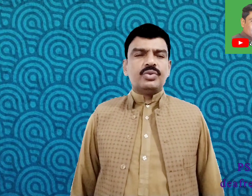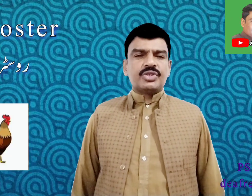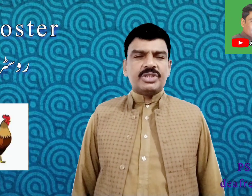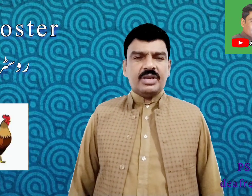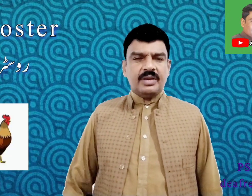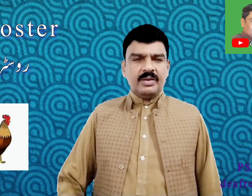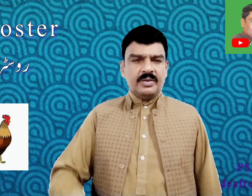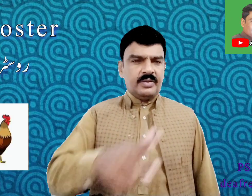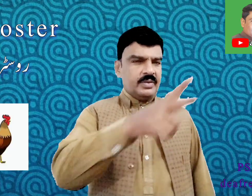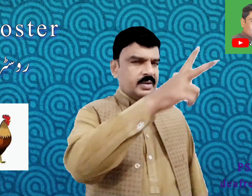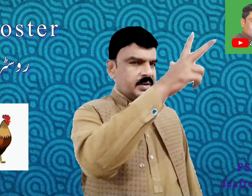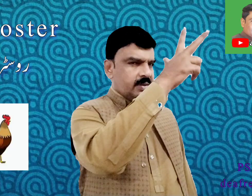rooster,